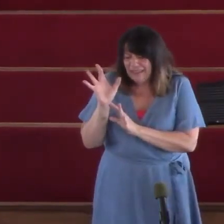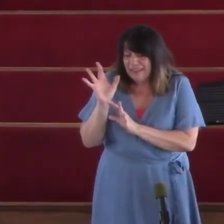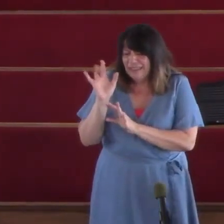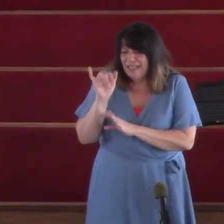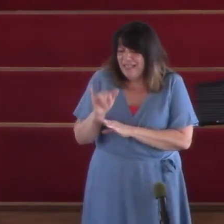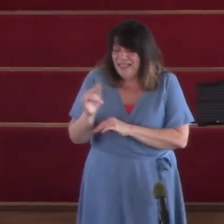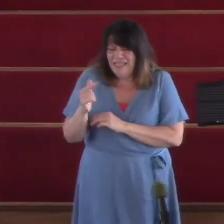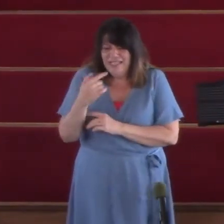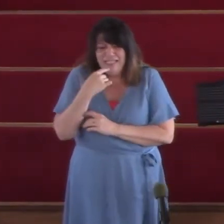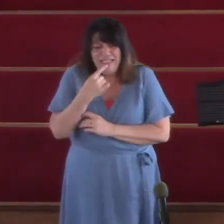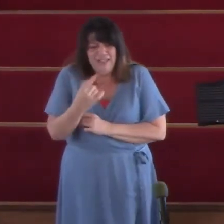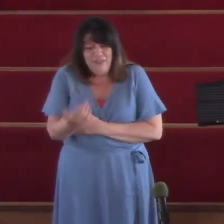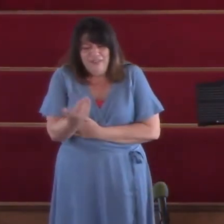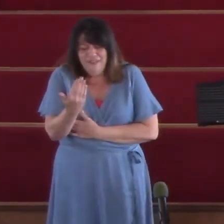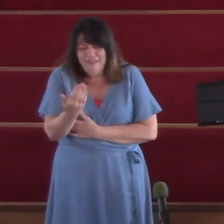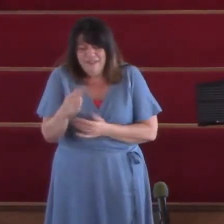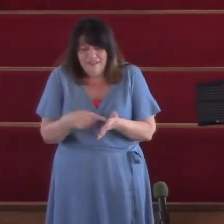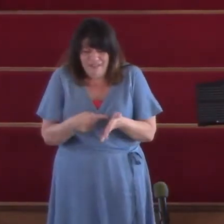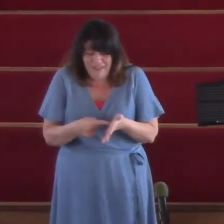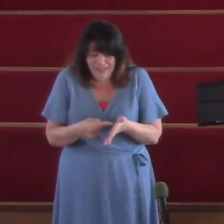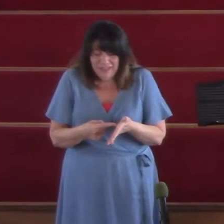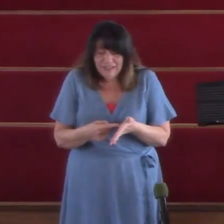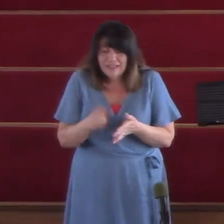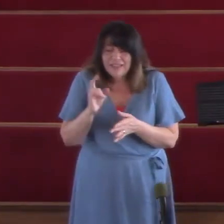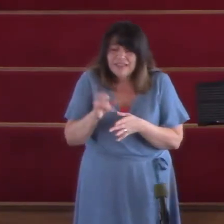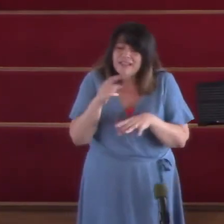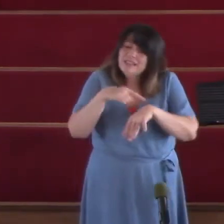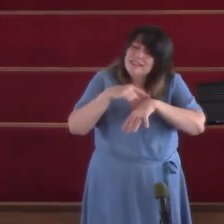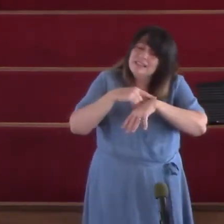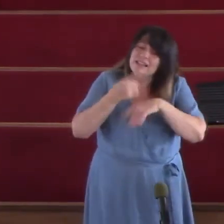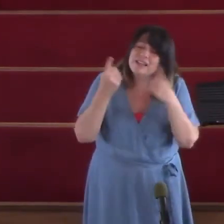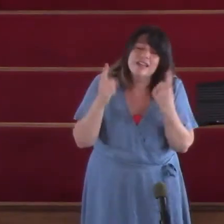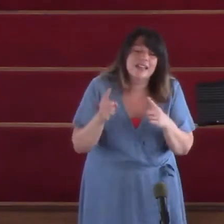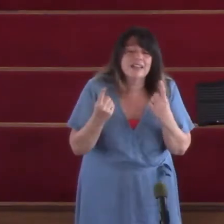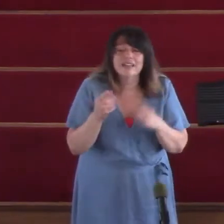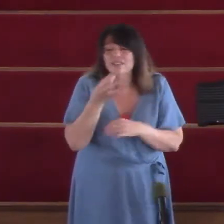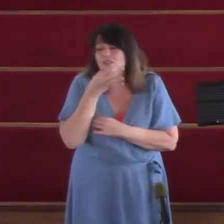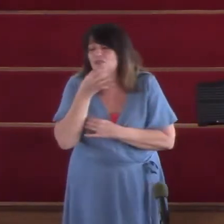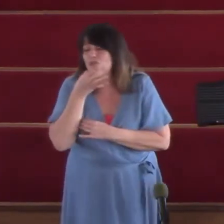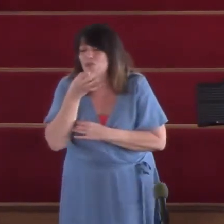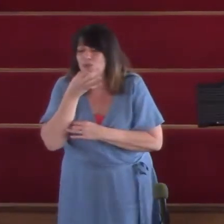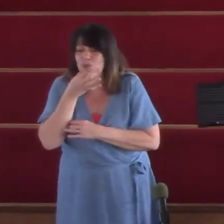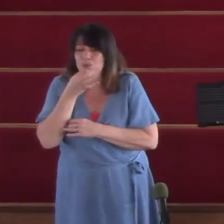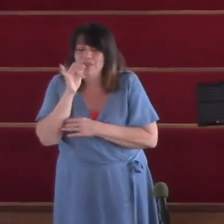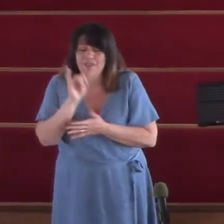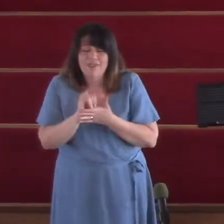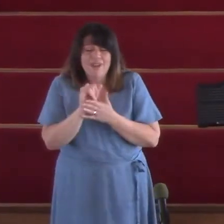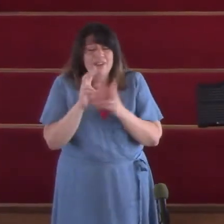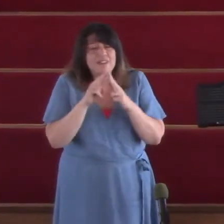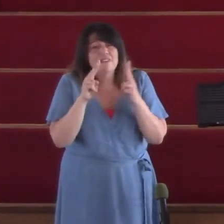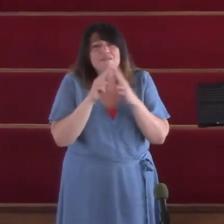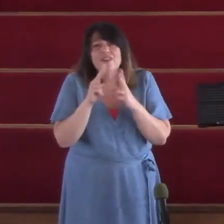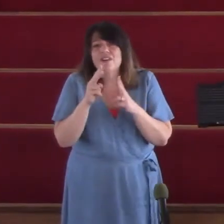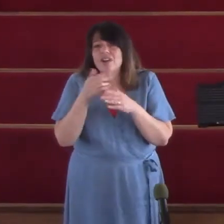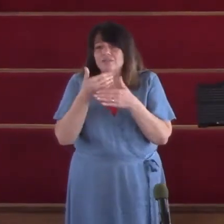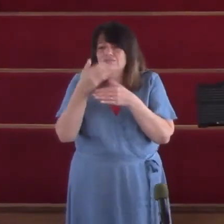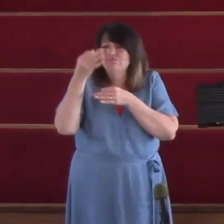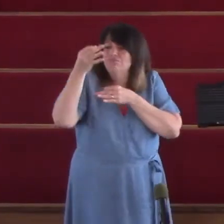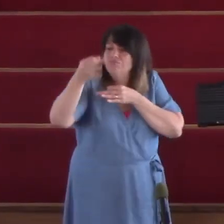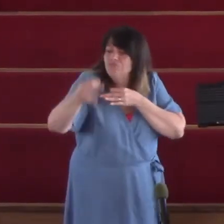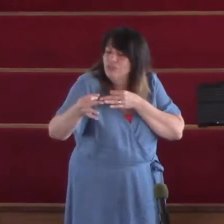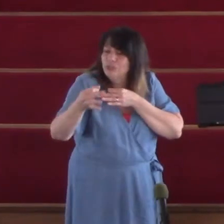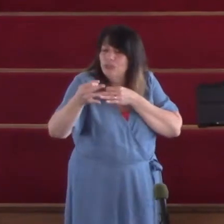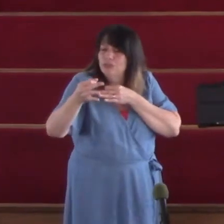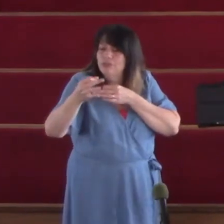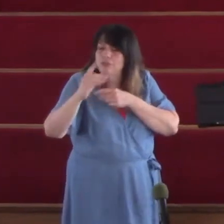this morning. Oh, thank God, there's a time coming in the very near future